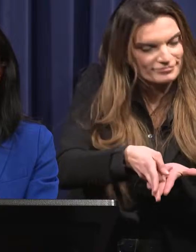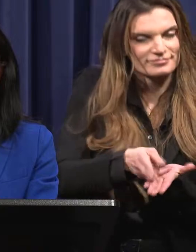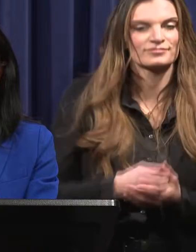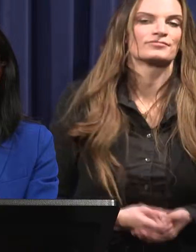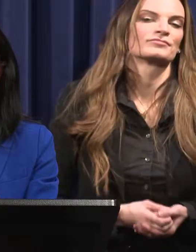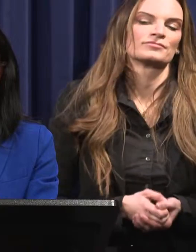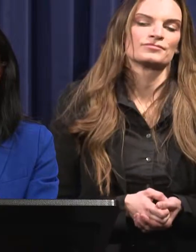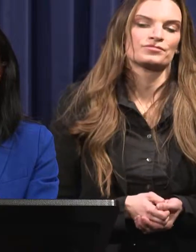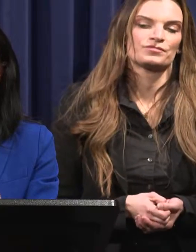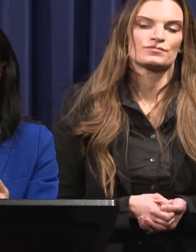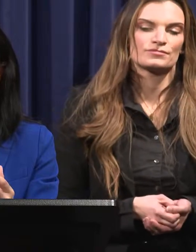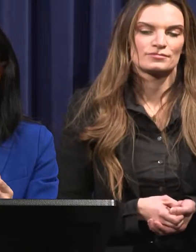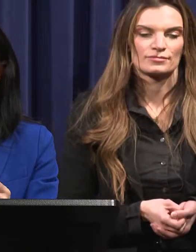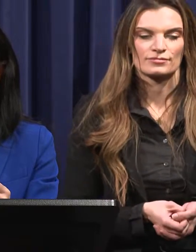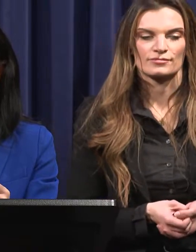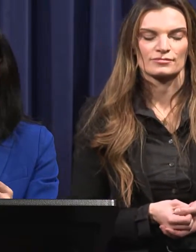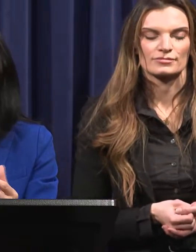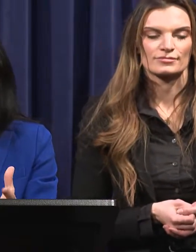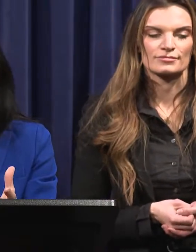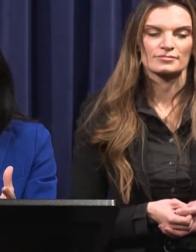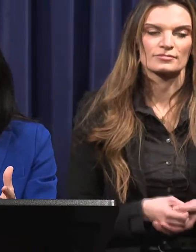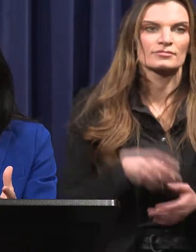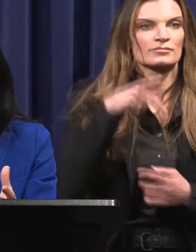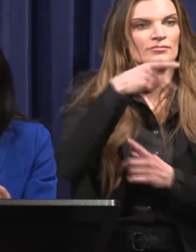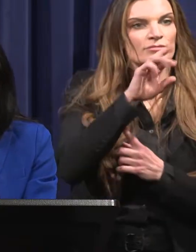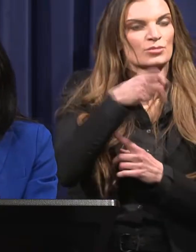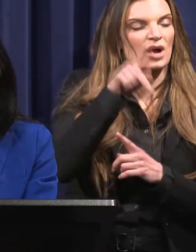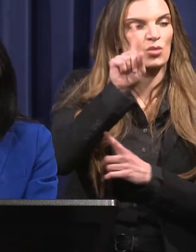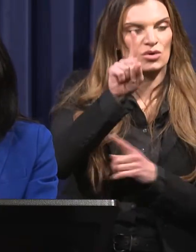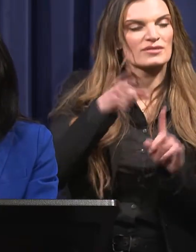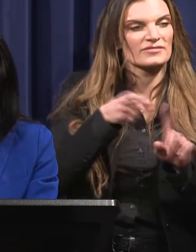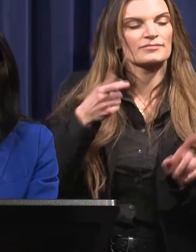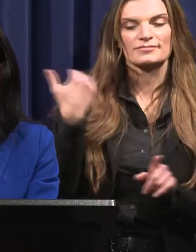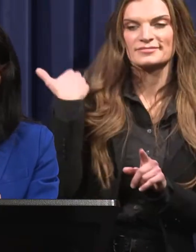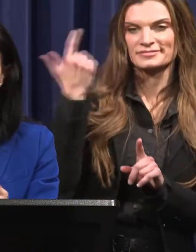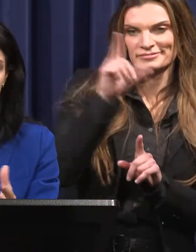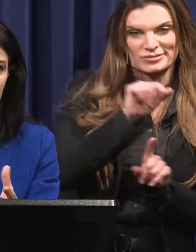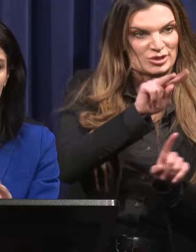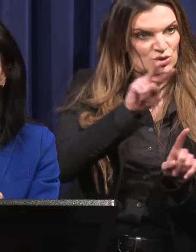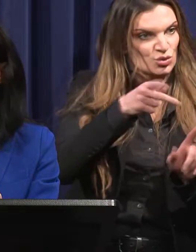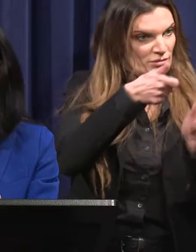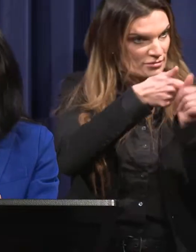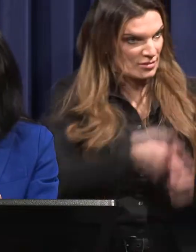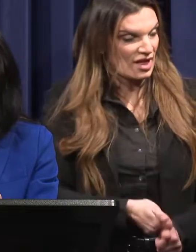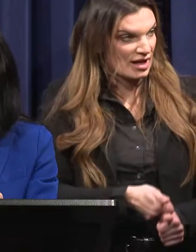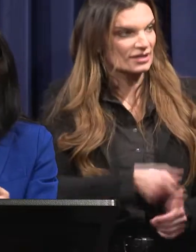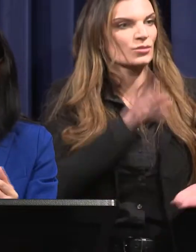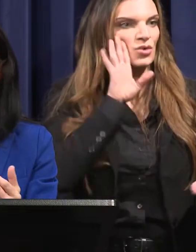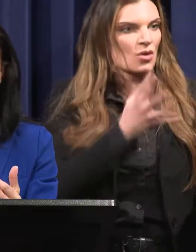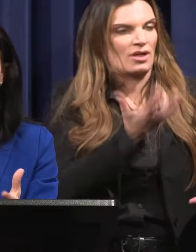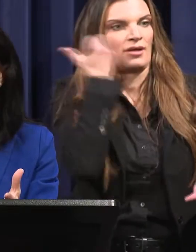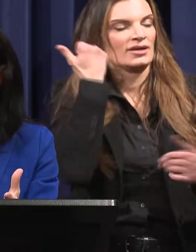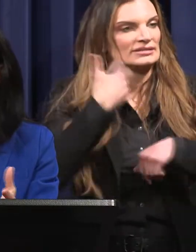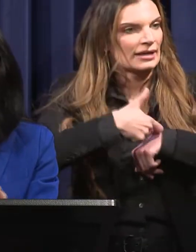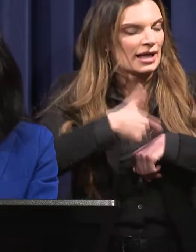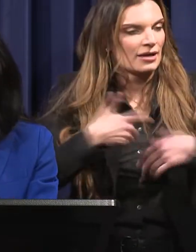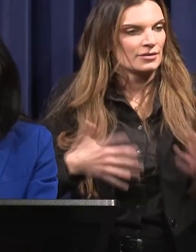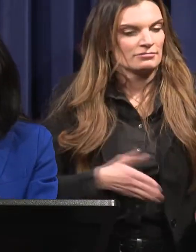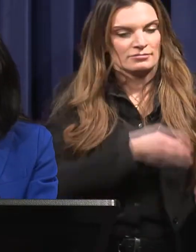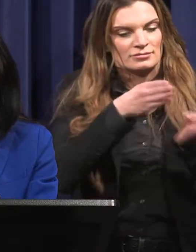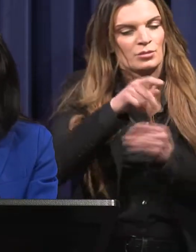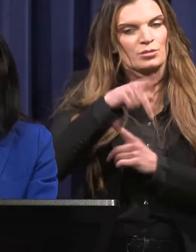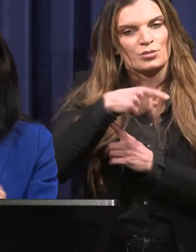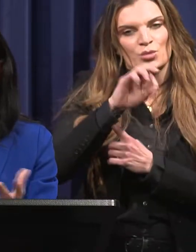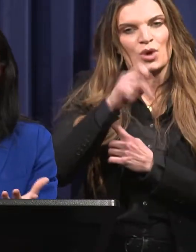to ensure that Prop 1 from 2022 was complied with, I'm sure was very time consuming. Prop 2, the